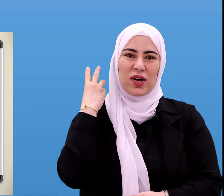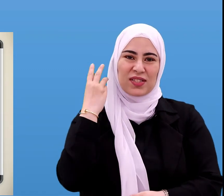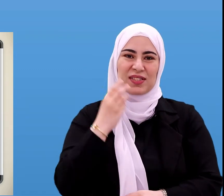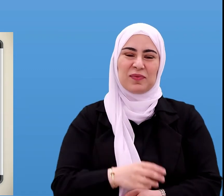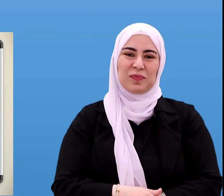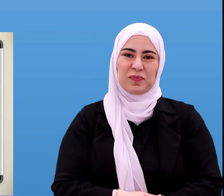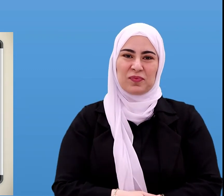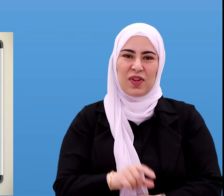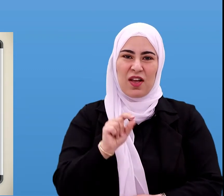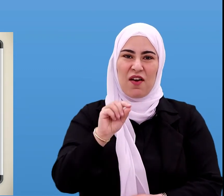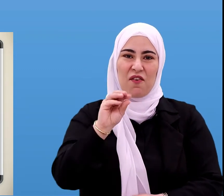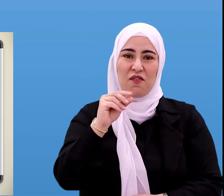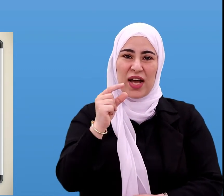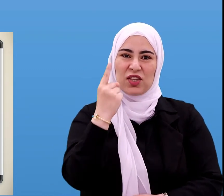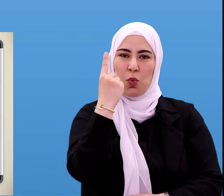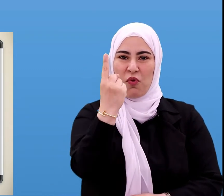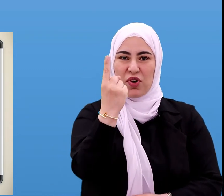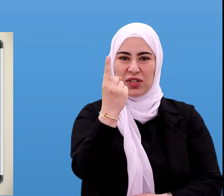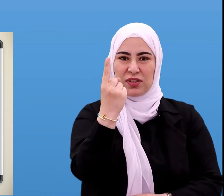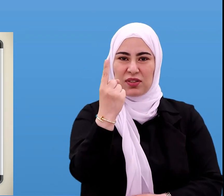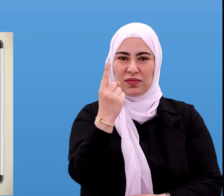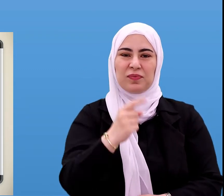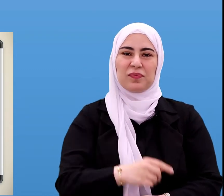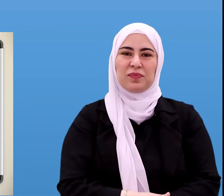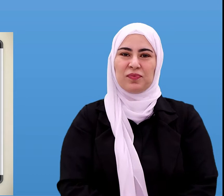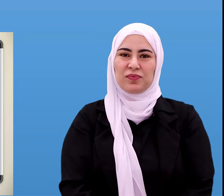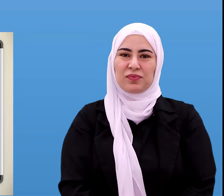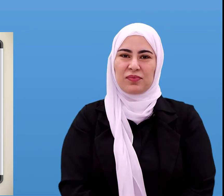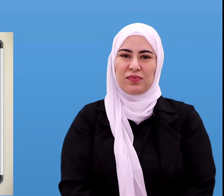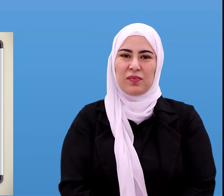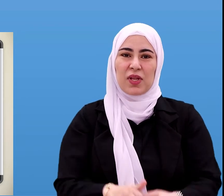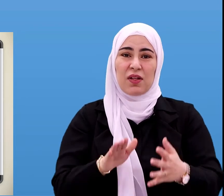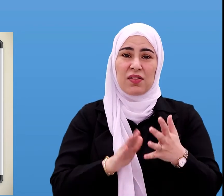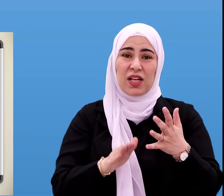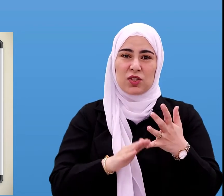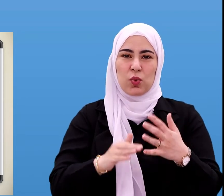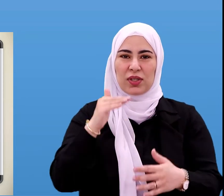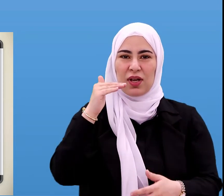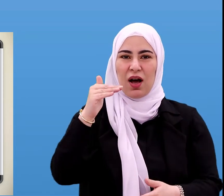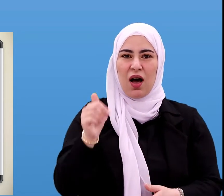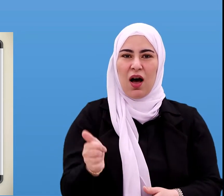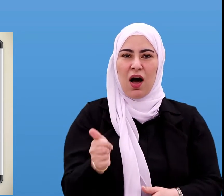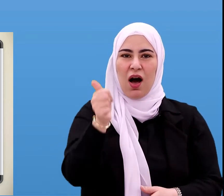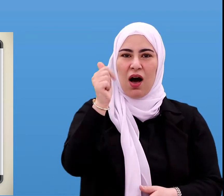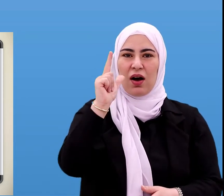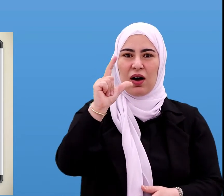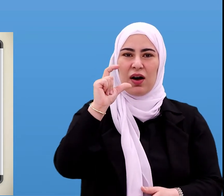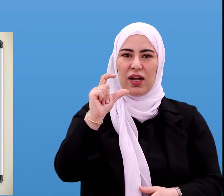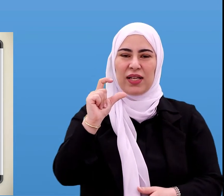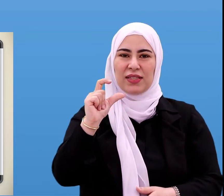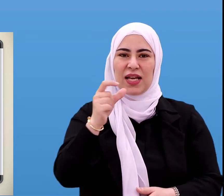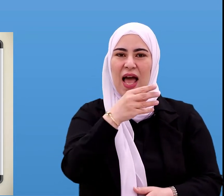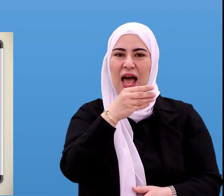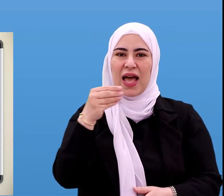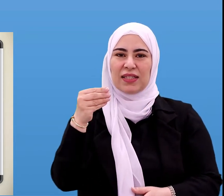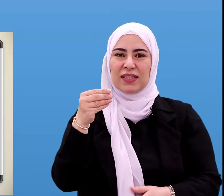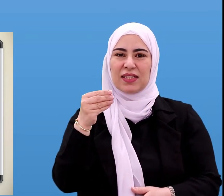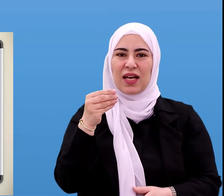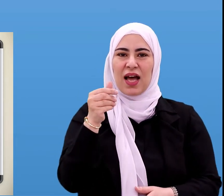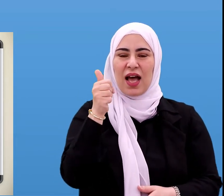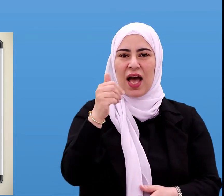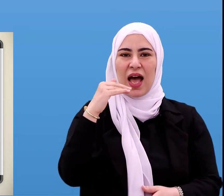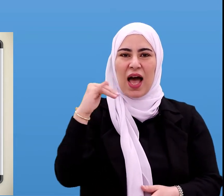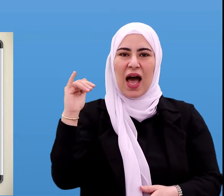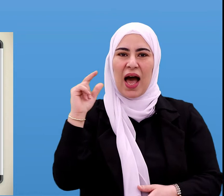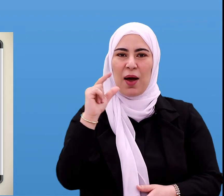Fahad and yesterday. Was, that's correct. 6. Khalid and Ahmed are or were late